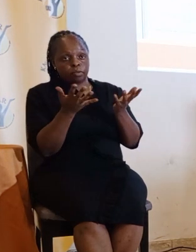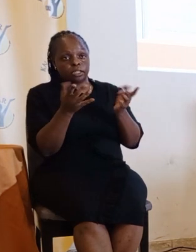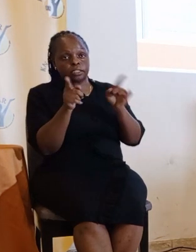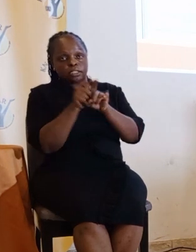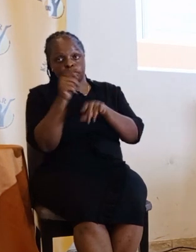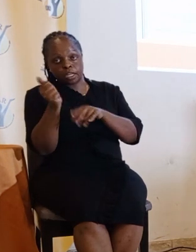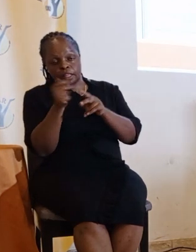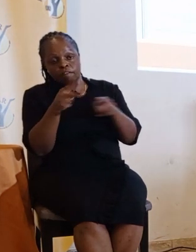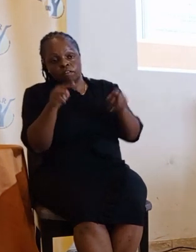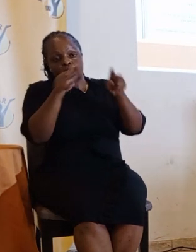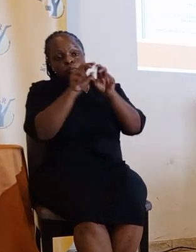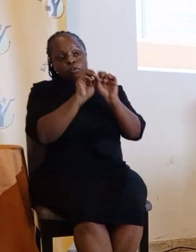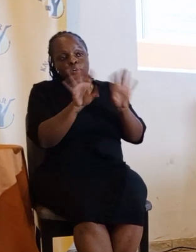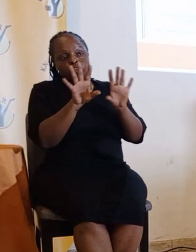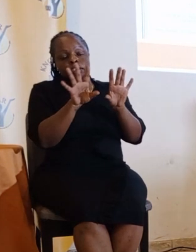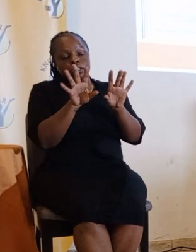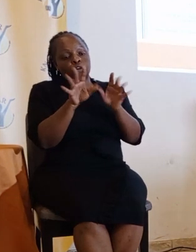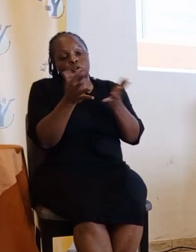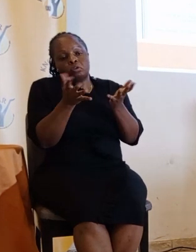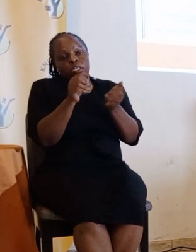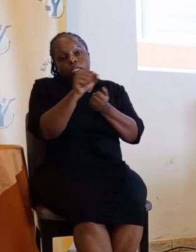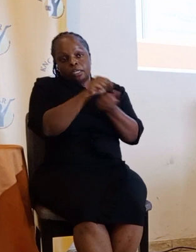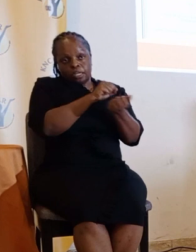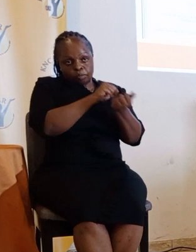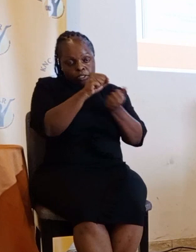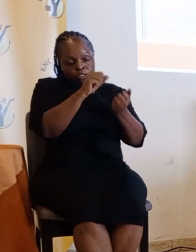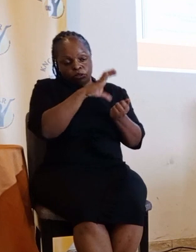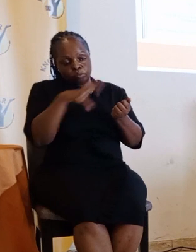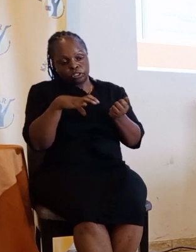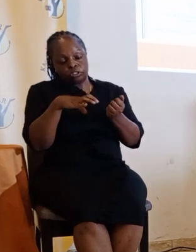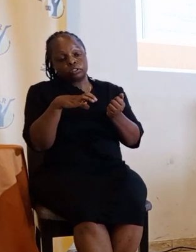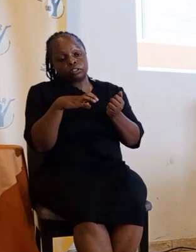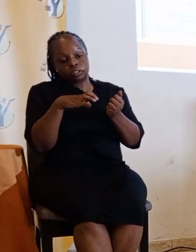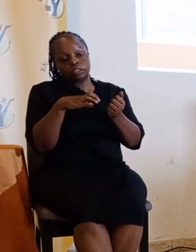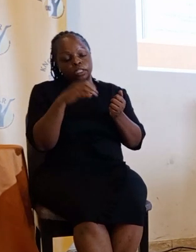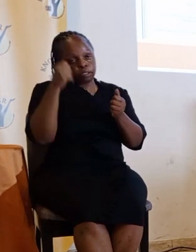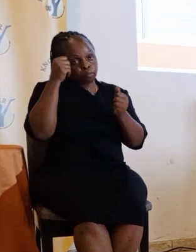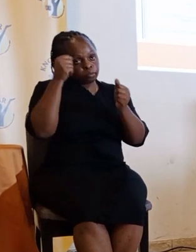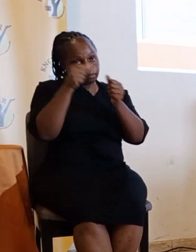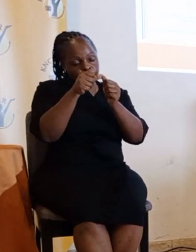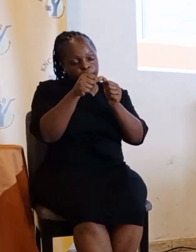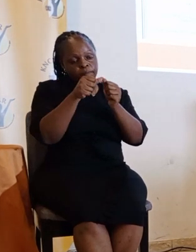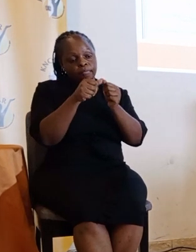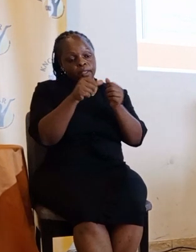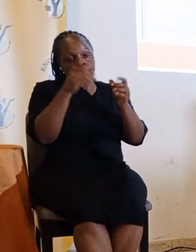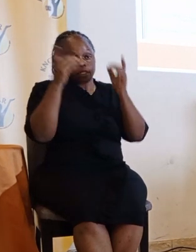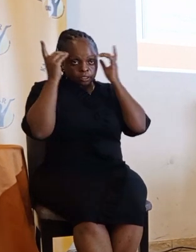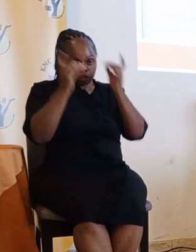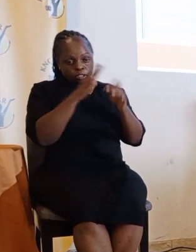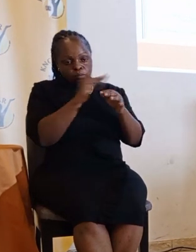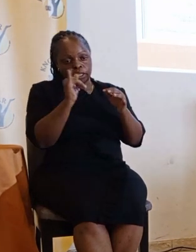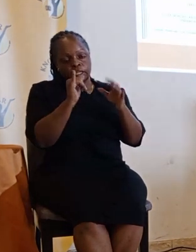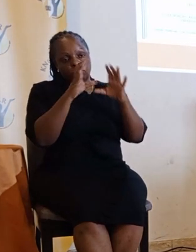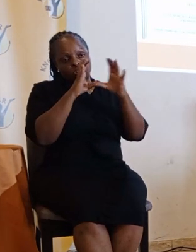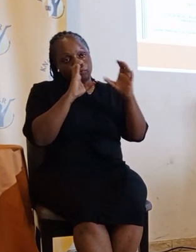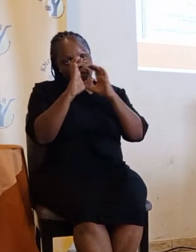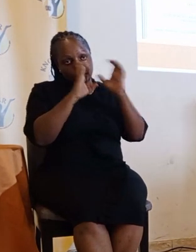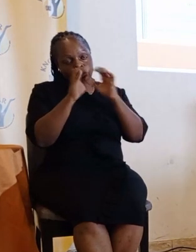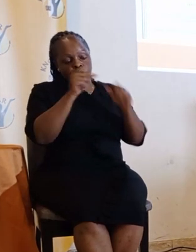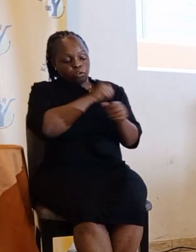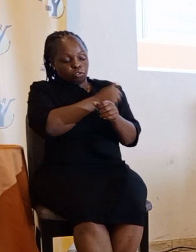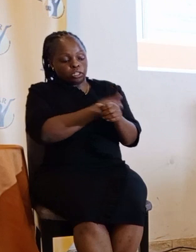other valuables were lost or damaged. The Commission further recalls the decision by the Communications Authority of